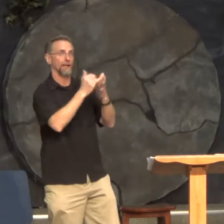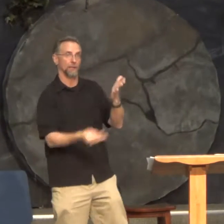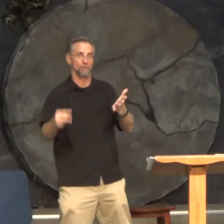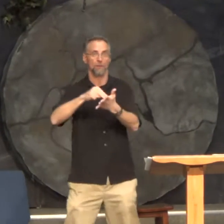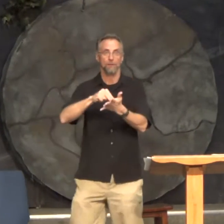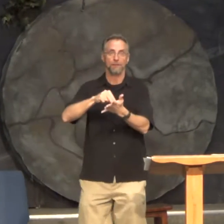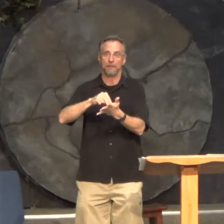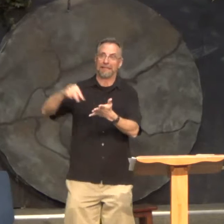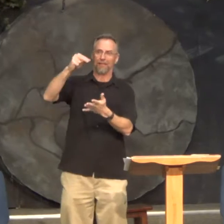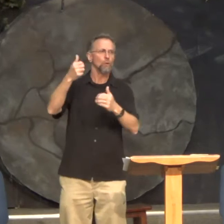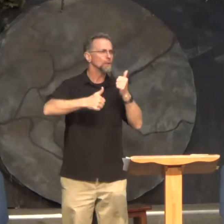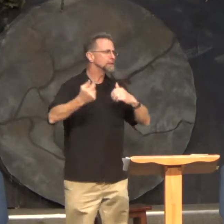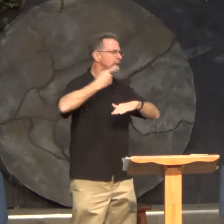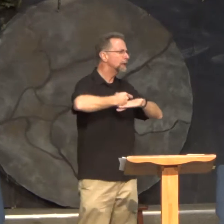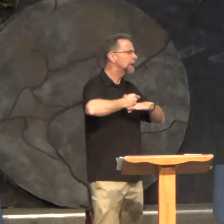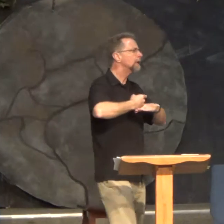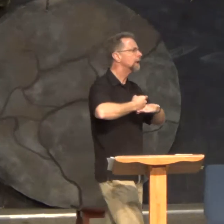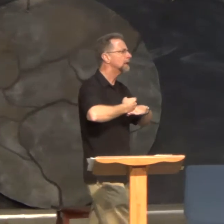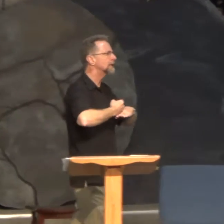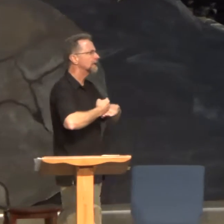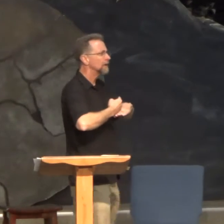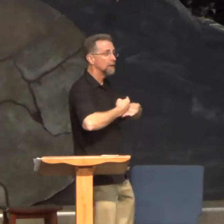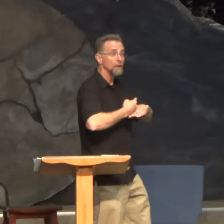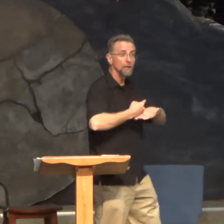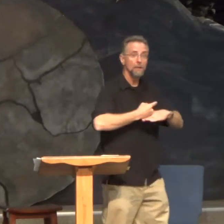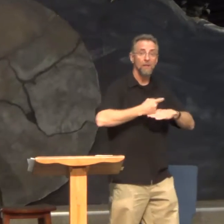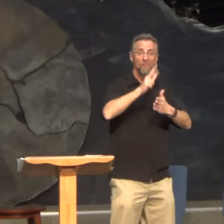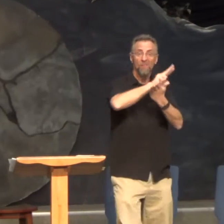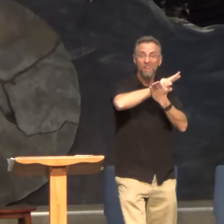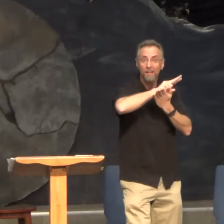Jesus was buried and that he was risen again on the third day.